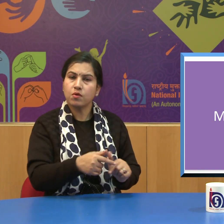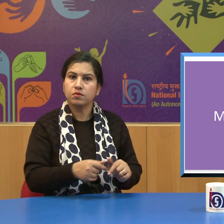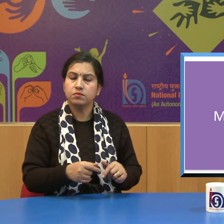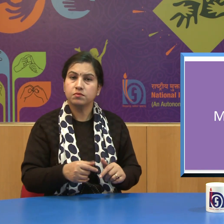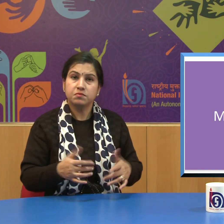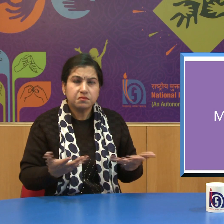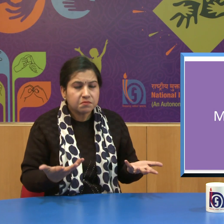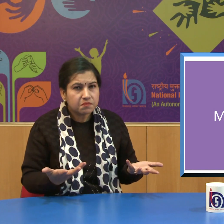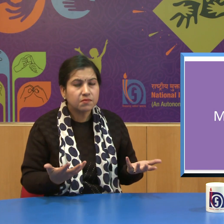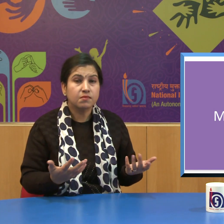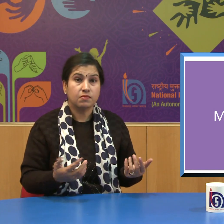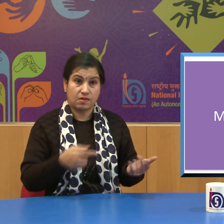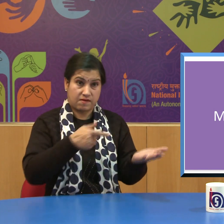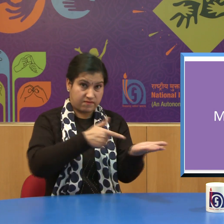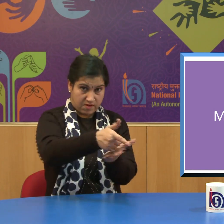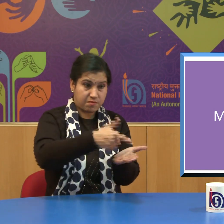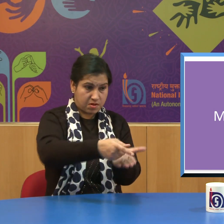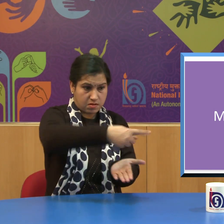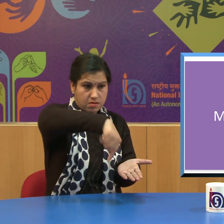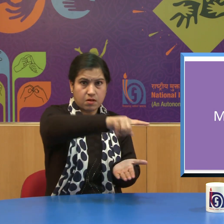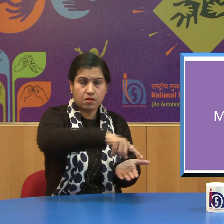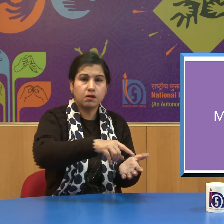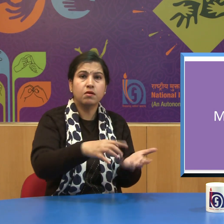However, the farmers were dependent on rainfall